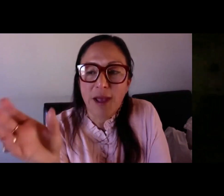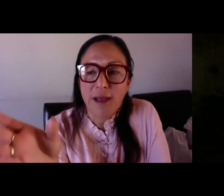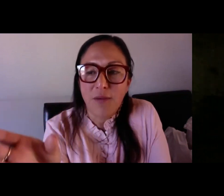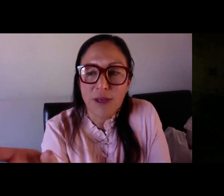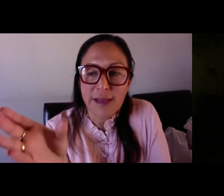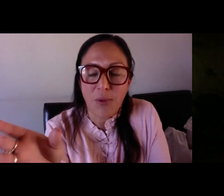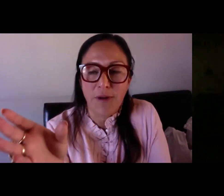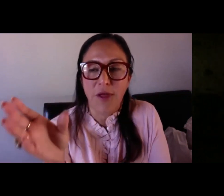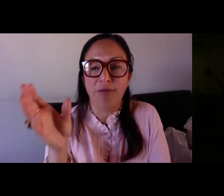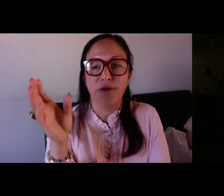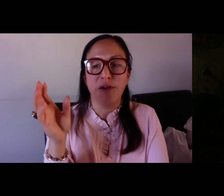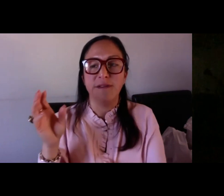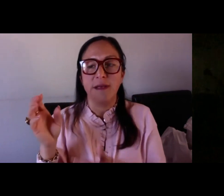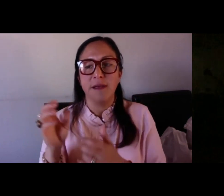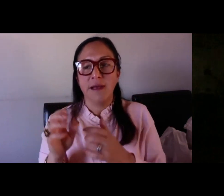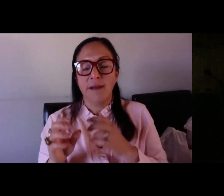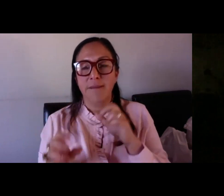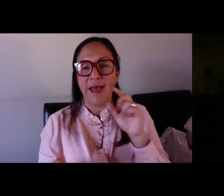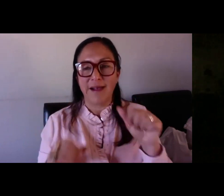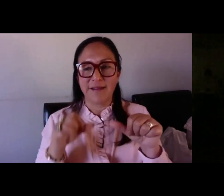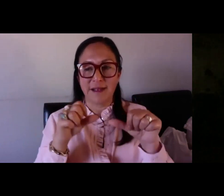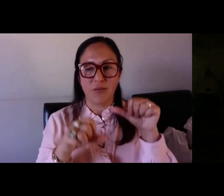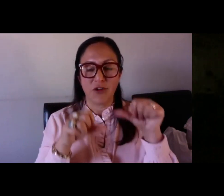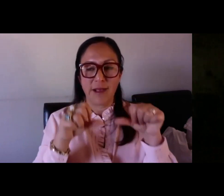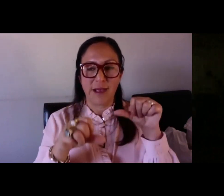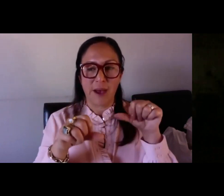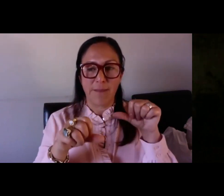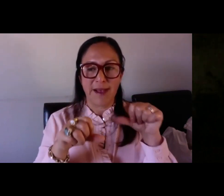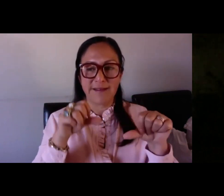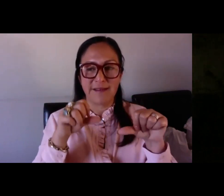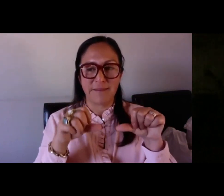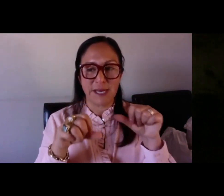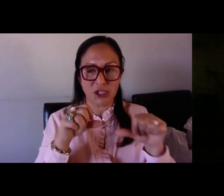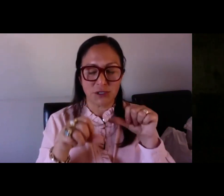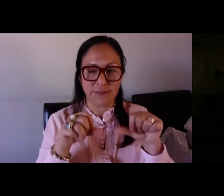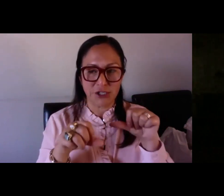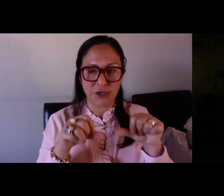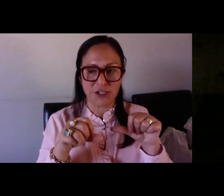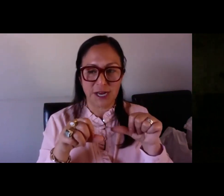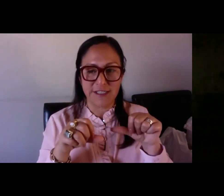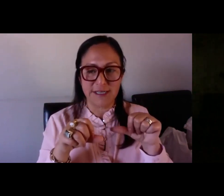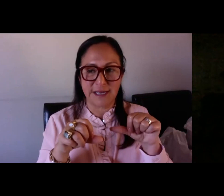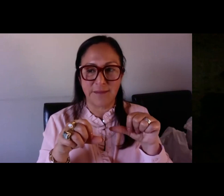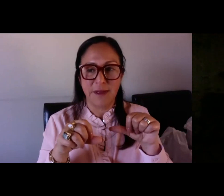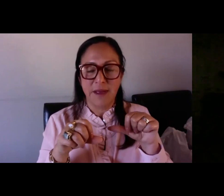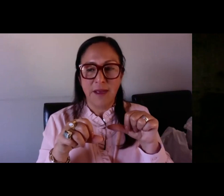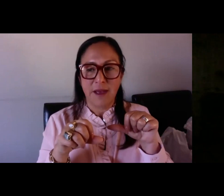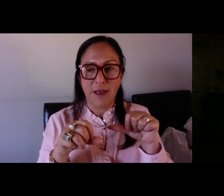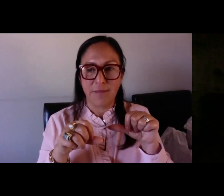So really important though, if you're using PECs, and we're talking about PECs as in the picture exchange